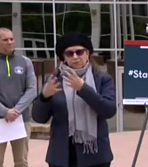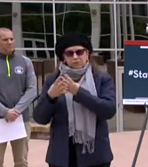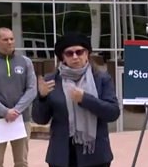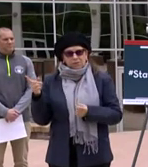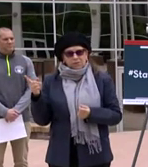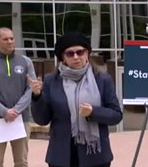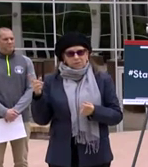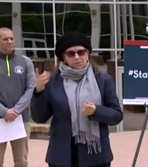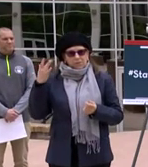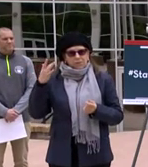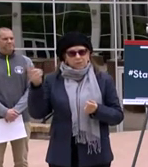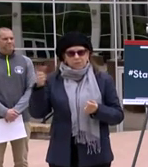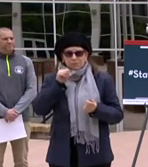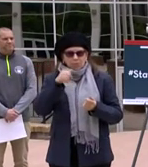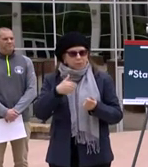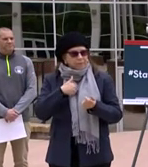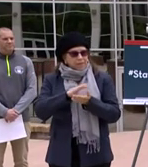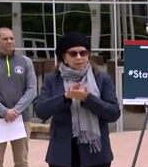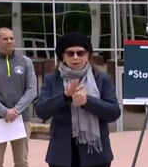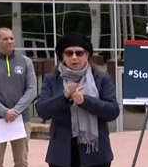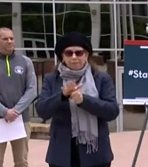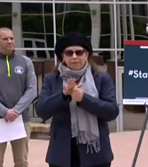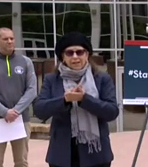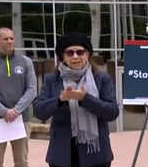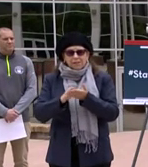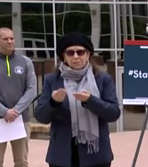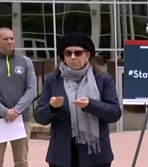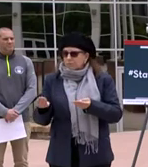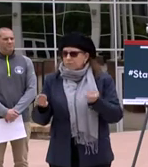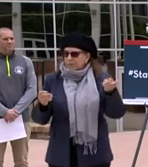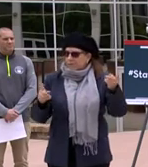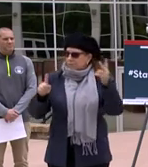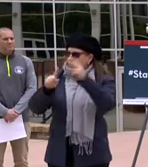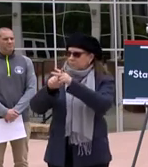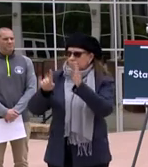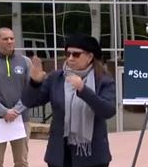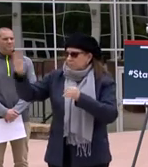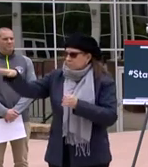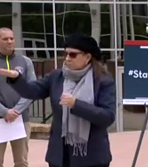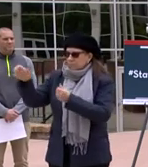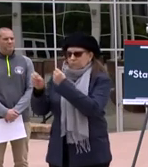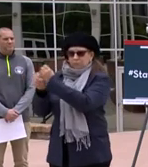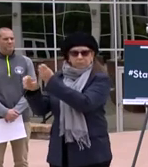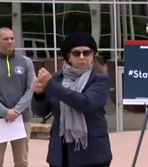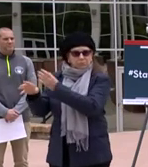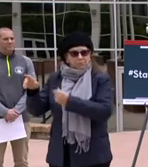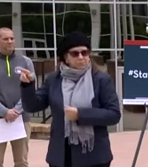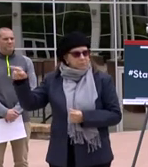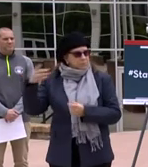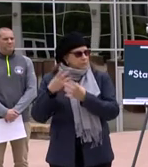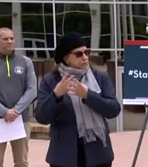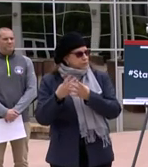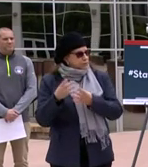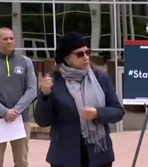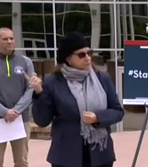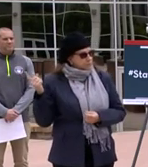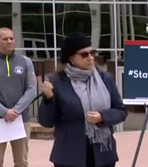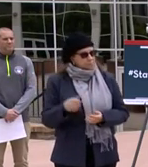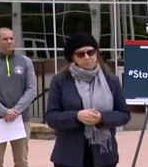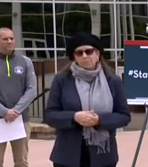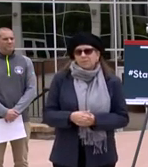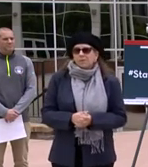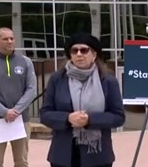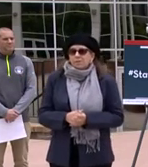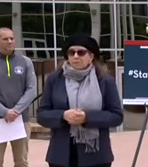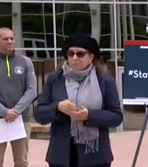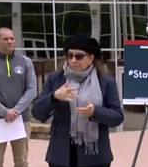current situation there? I haven't really had a chance to review the suit, but we will address the suit. And we have